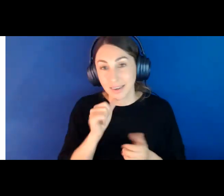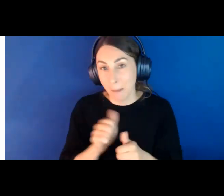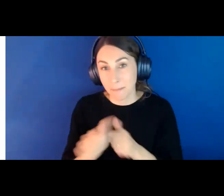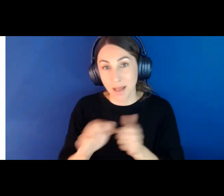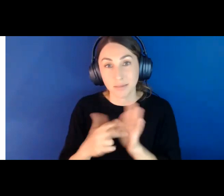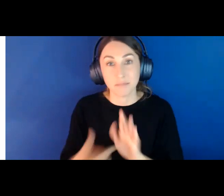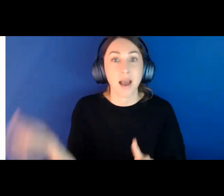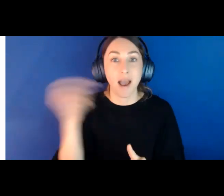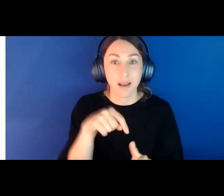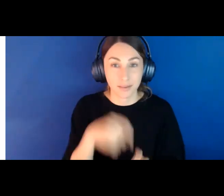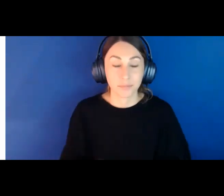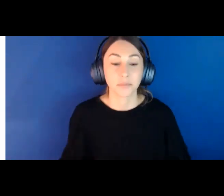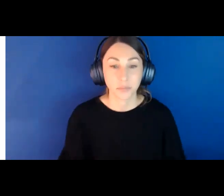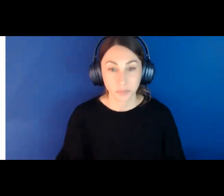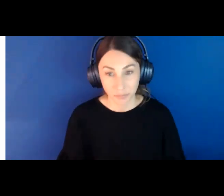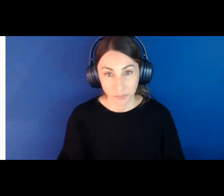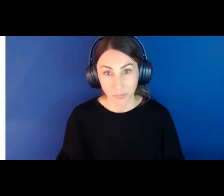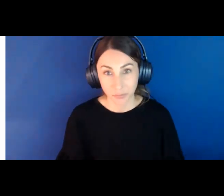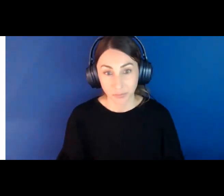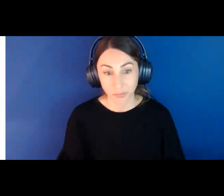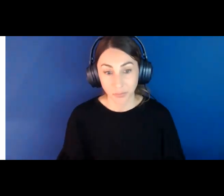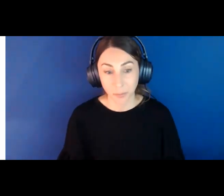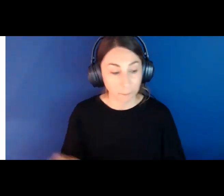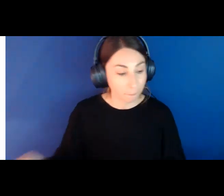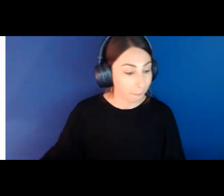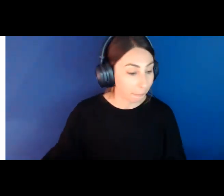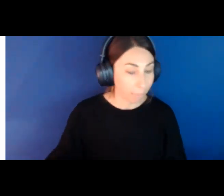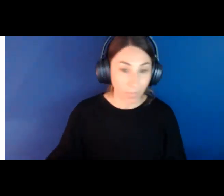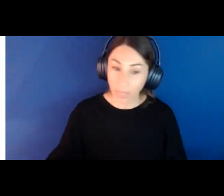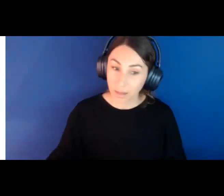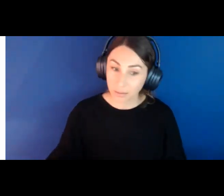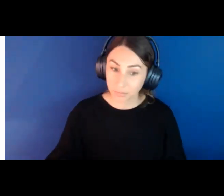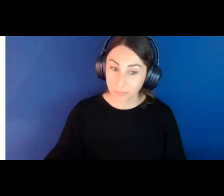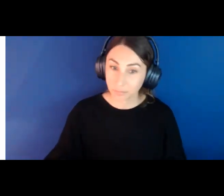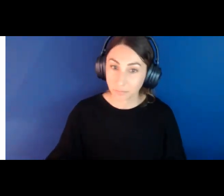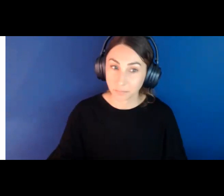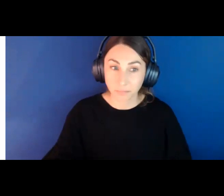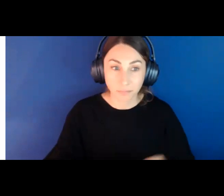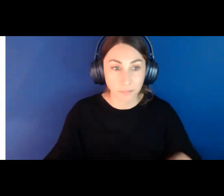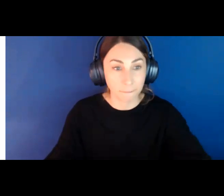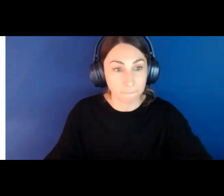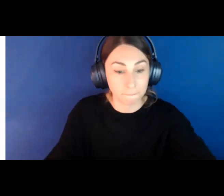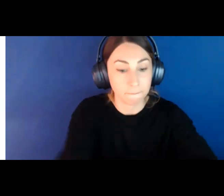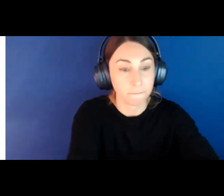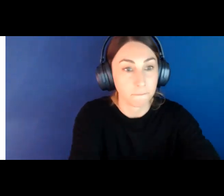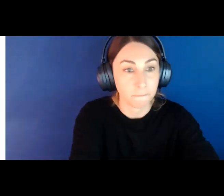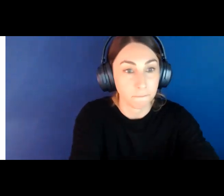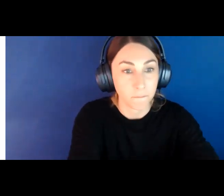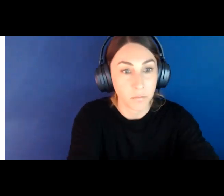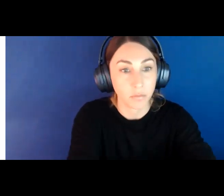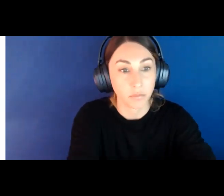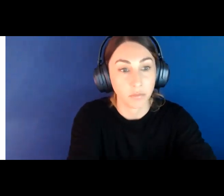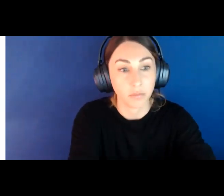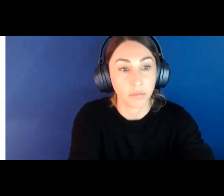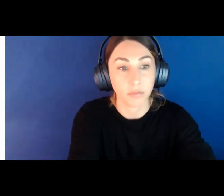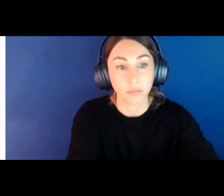back. It is very circular, but we do always recommend breaking it up so it